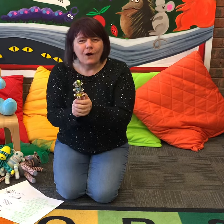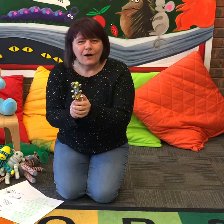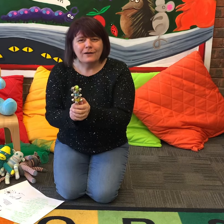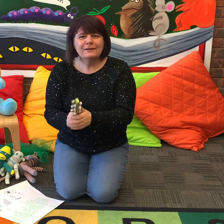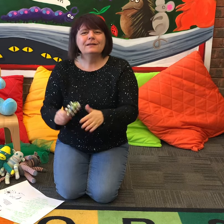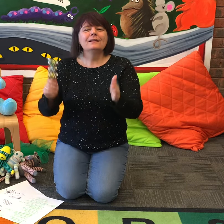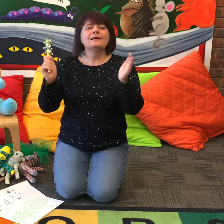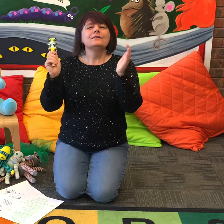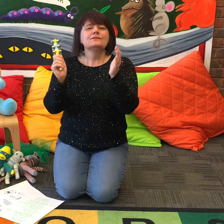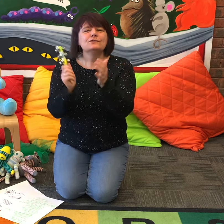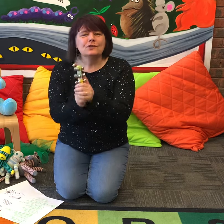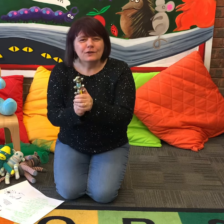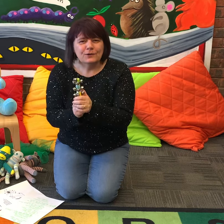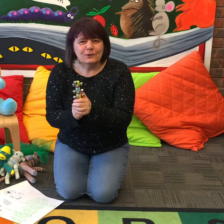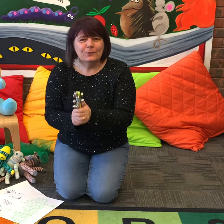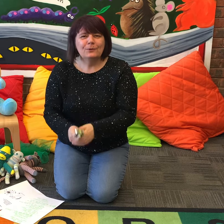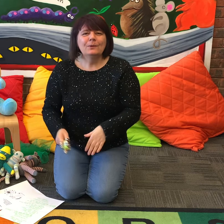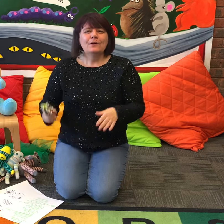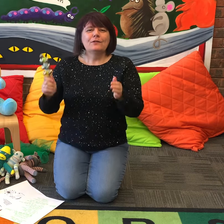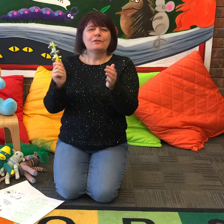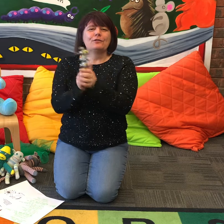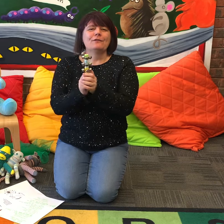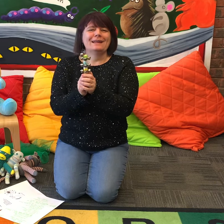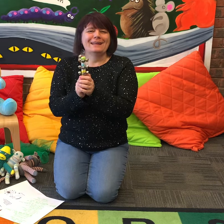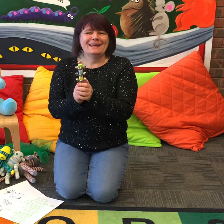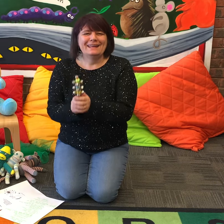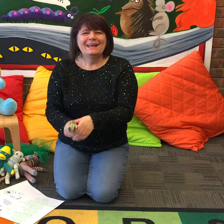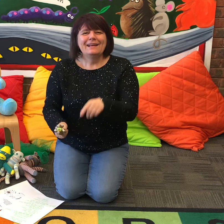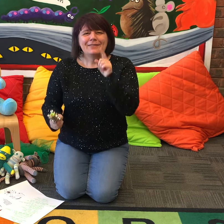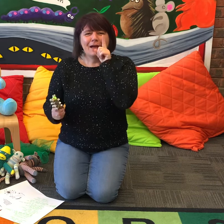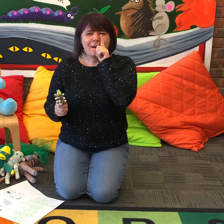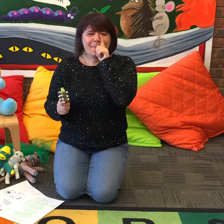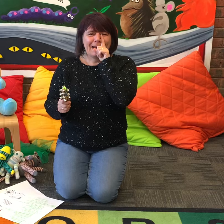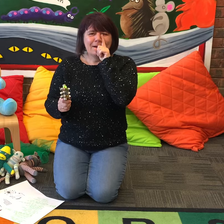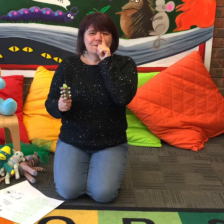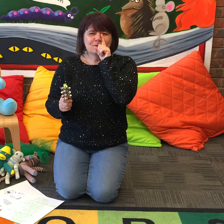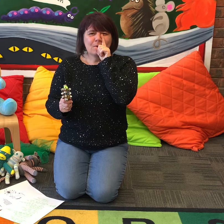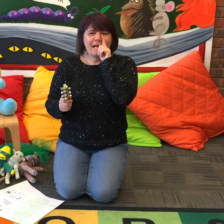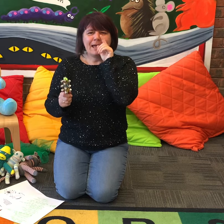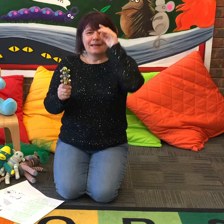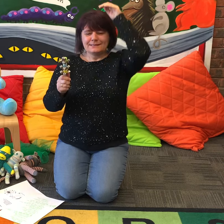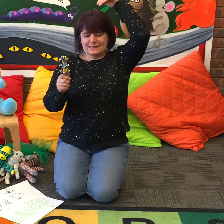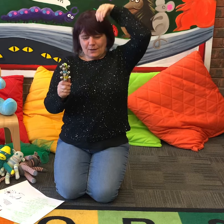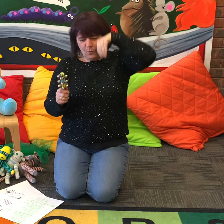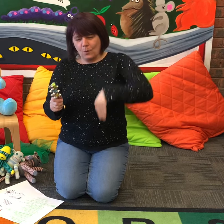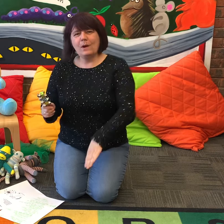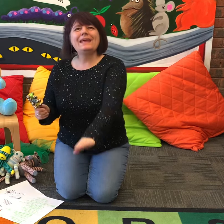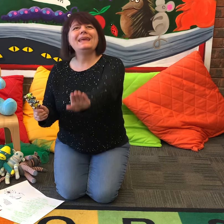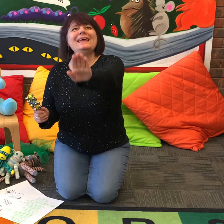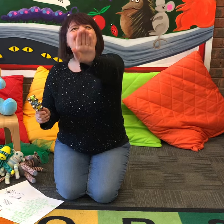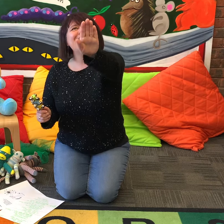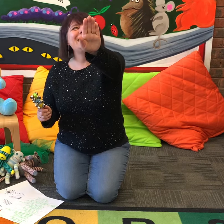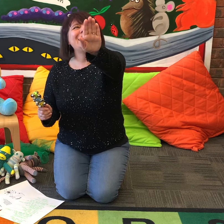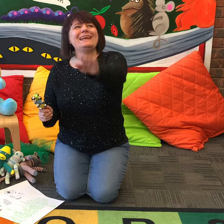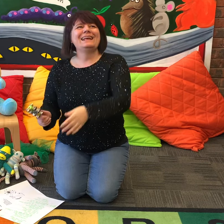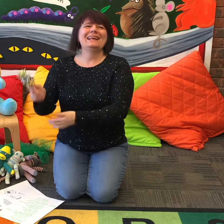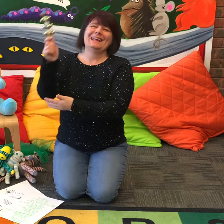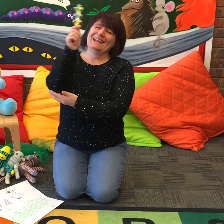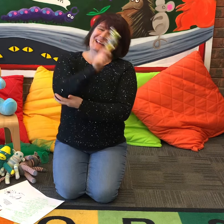One, two, three. The mouse went whee!